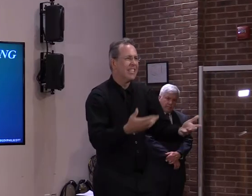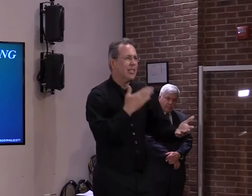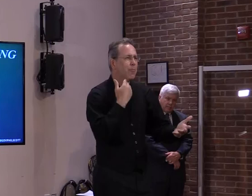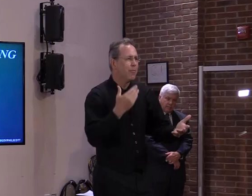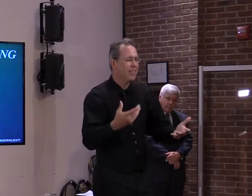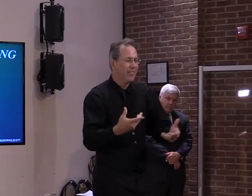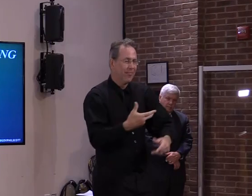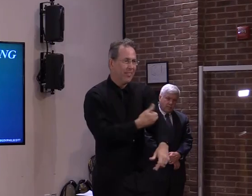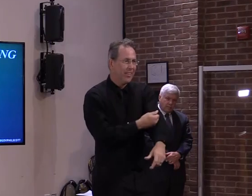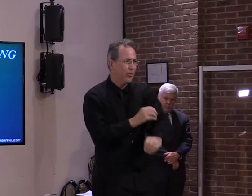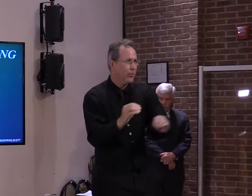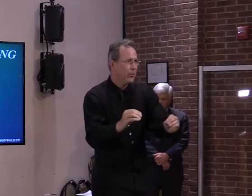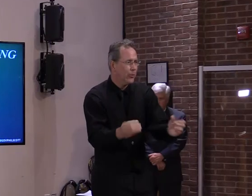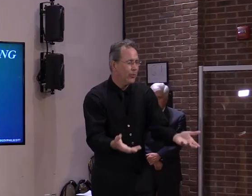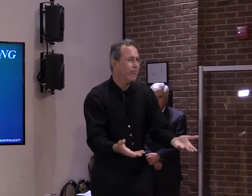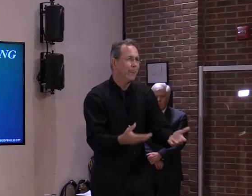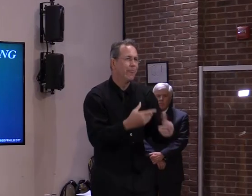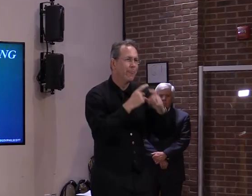Thank you.